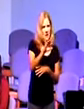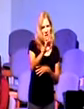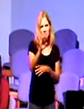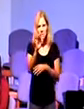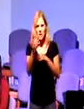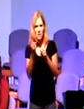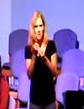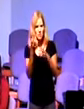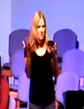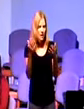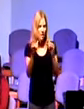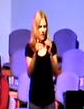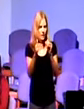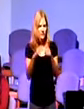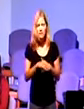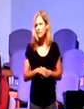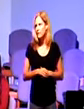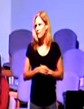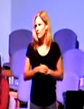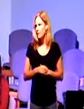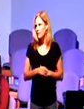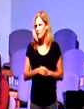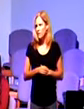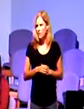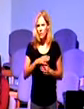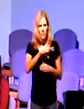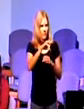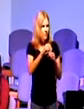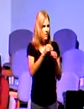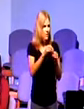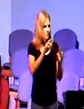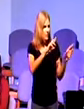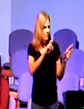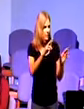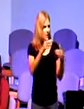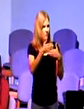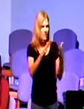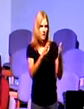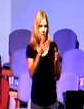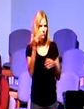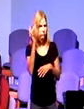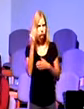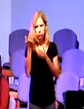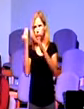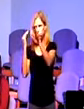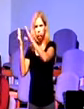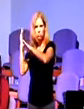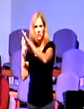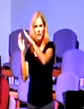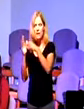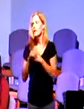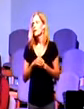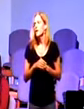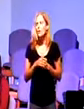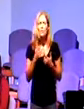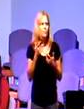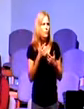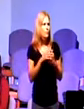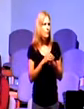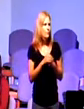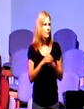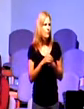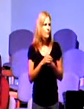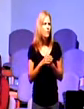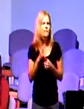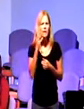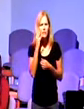or more. Been involved packing shoeboxes even longer than that, and have experienced